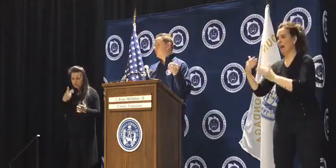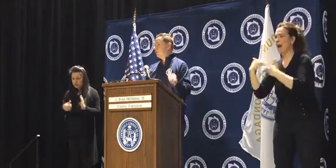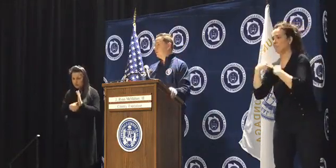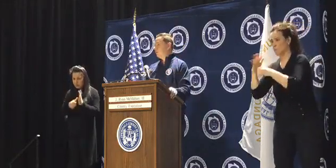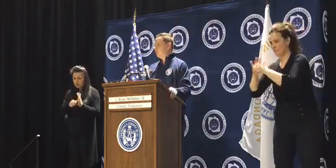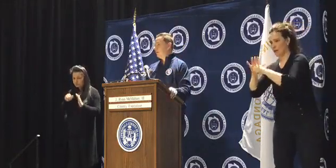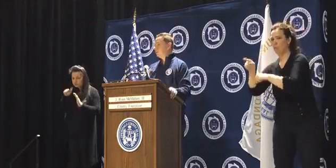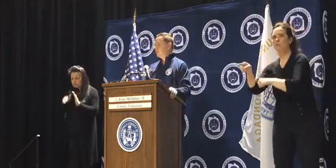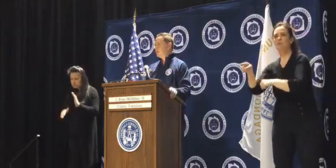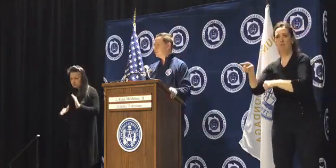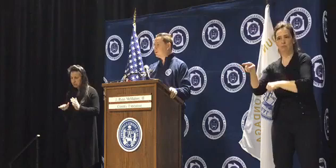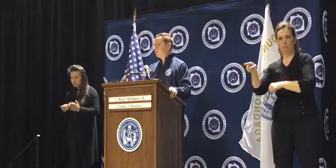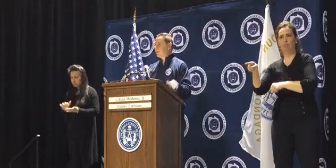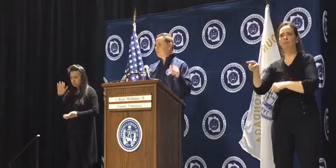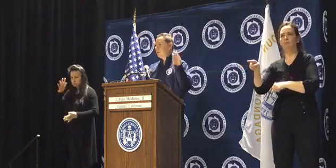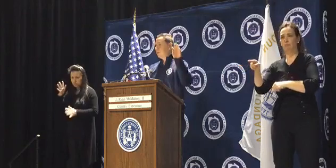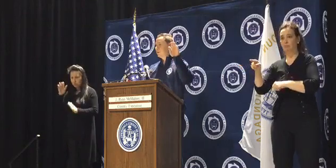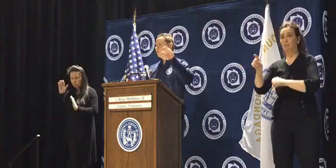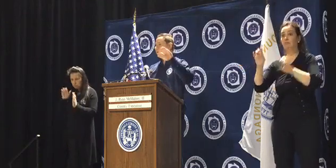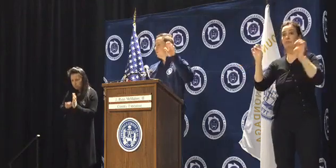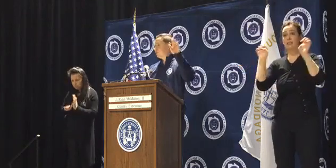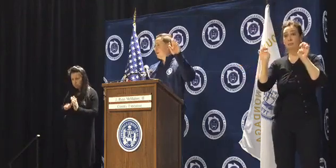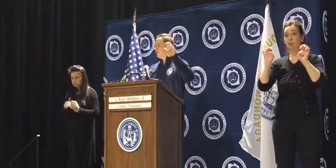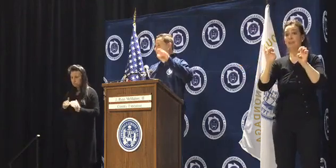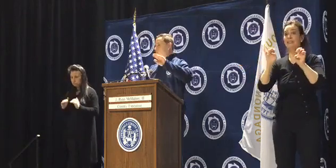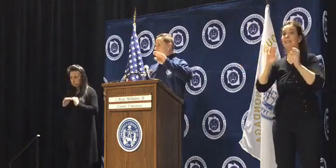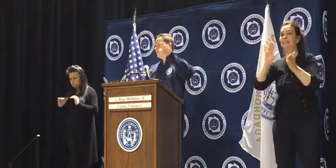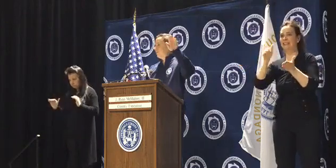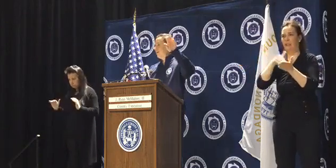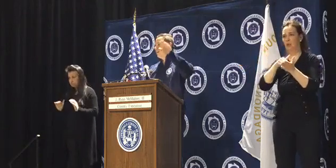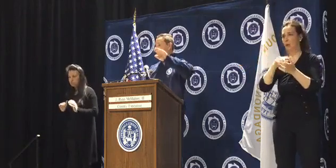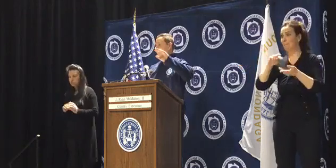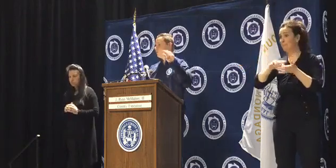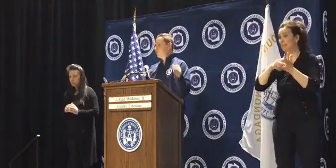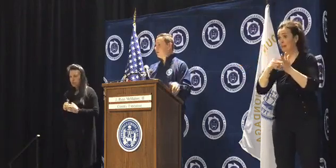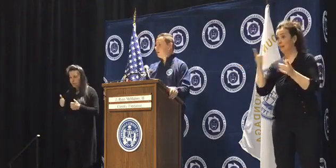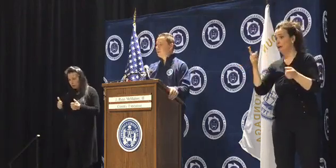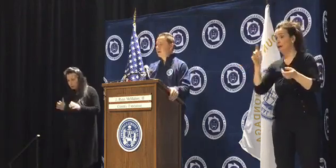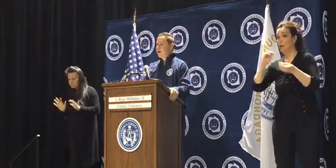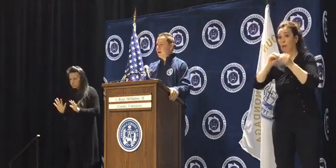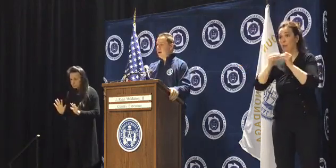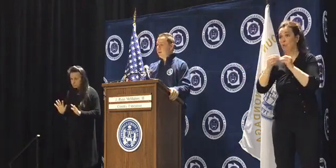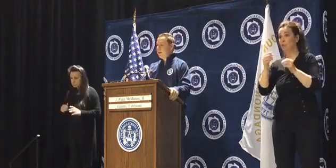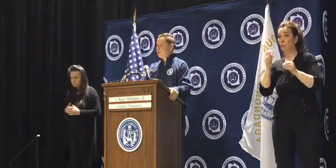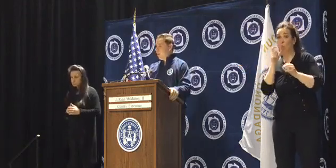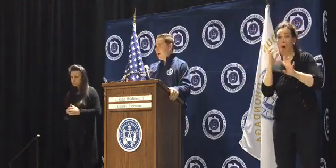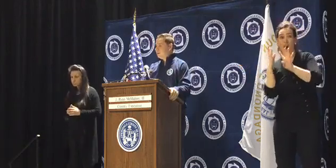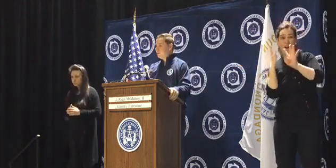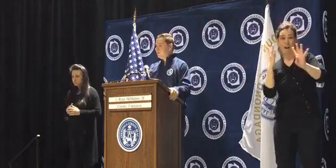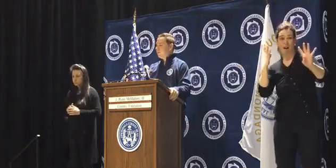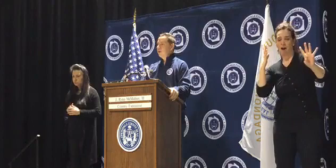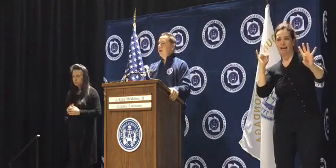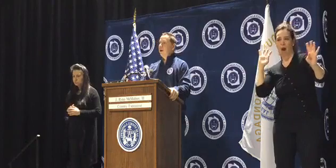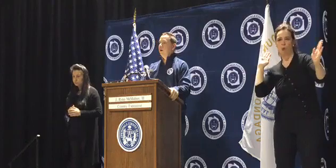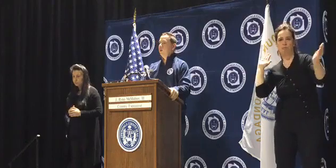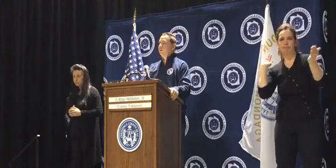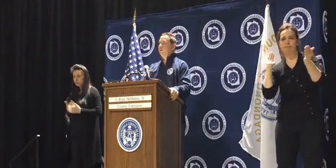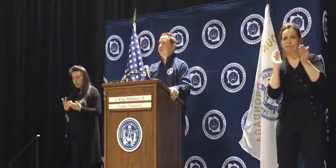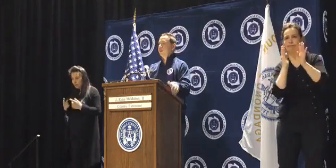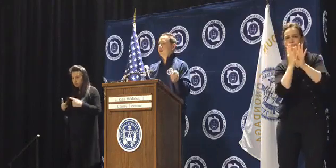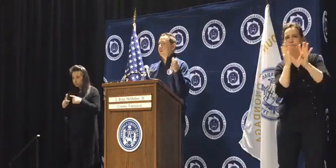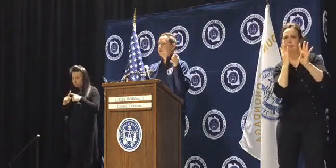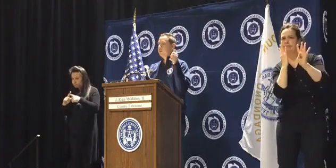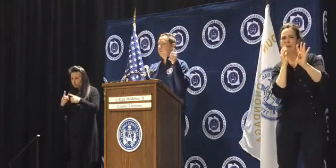for, 6? So that's 30%. We've had a decline 2 straight days. That's positive.